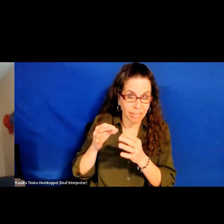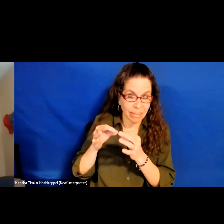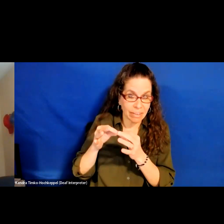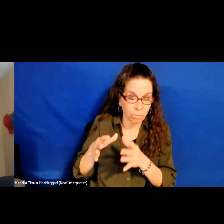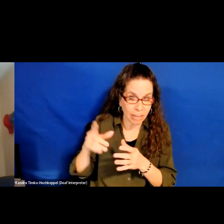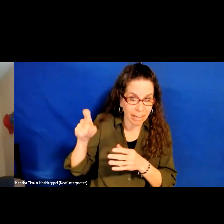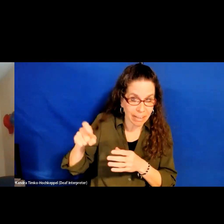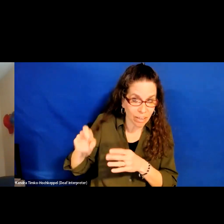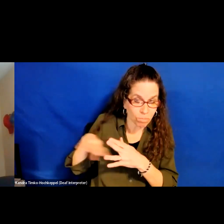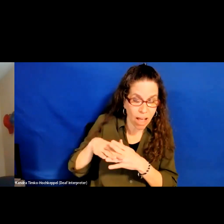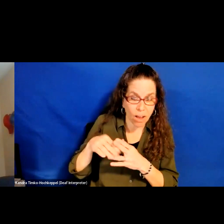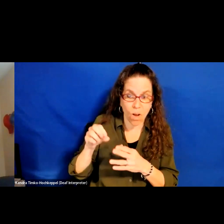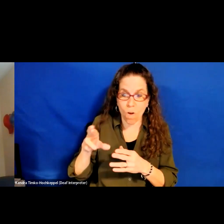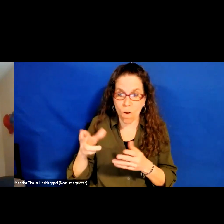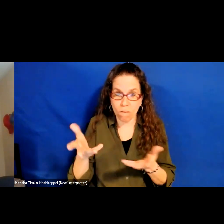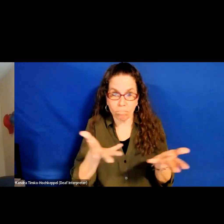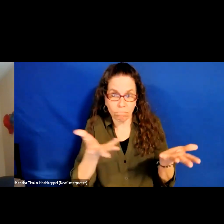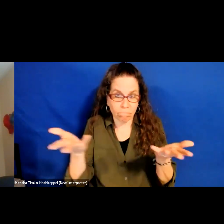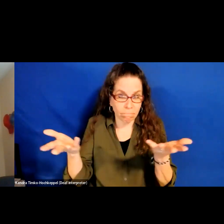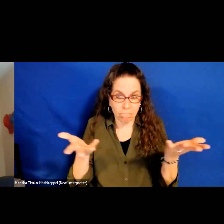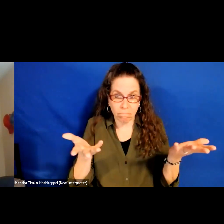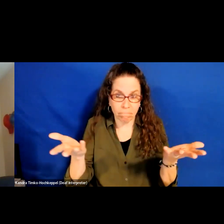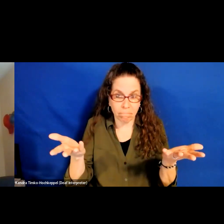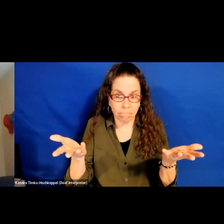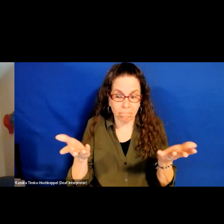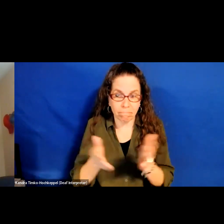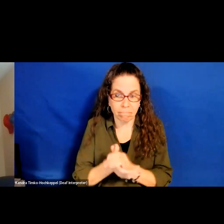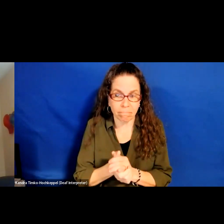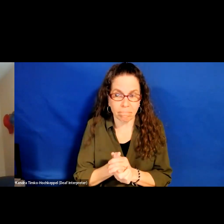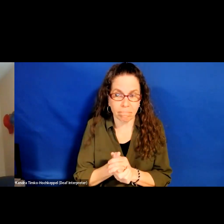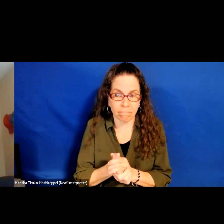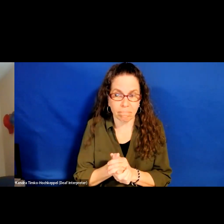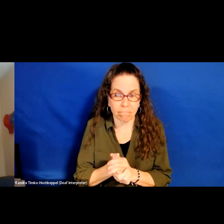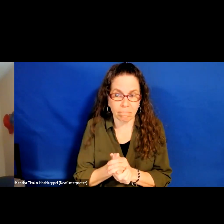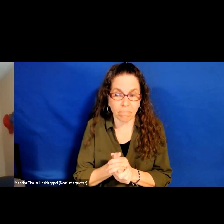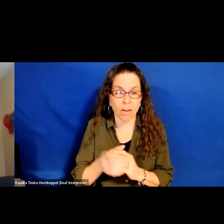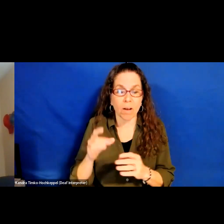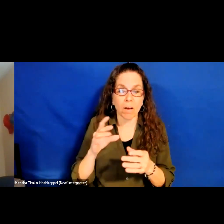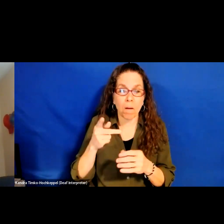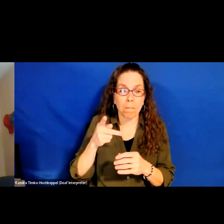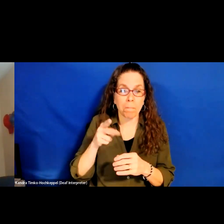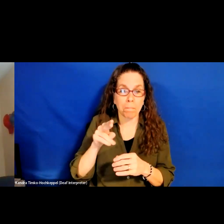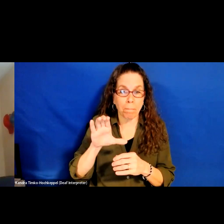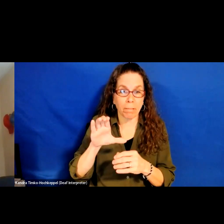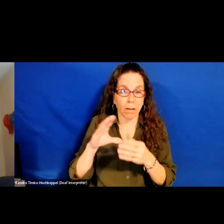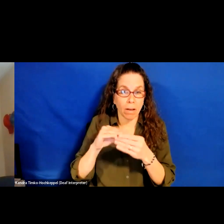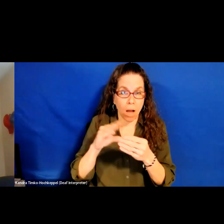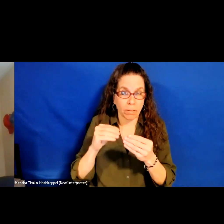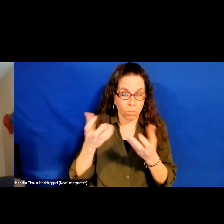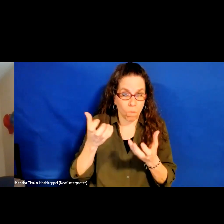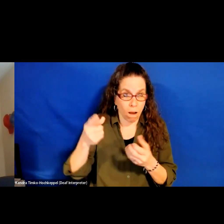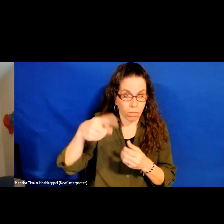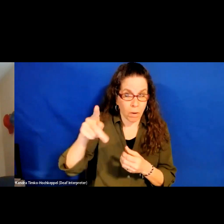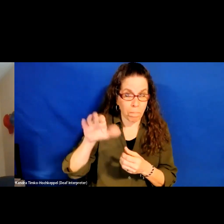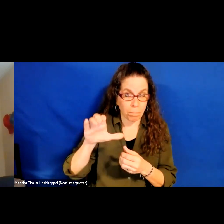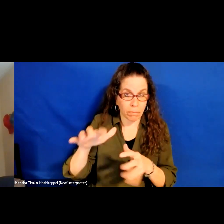turn to our visitors and see if this is a good time for them for comments or questions. So my first question is to the interpreters. Would you like a